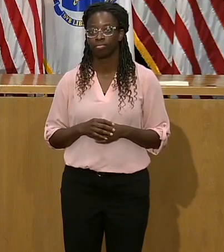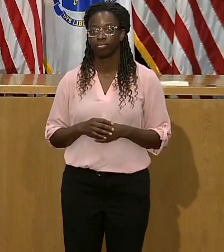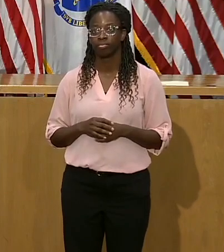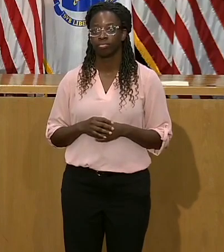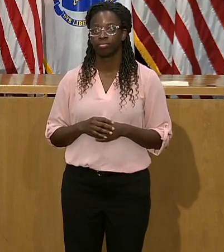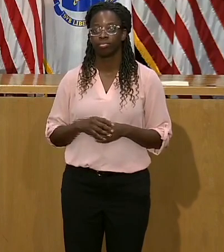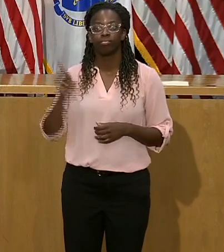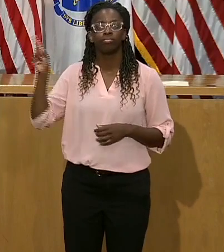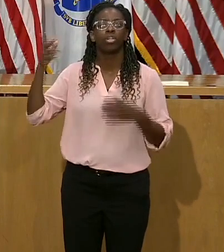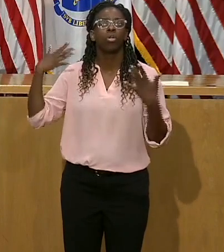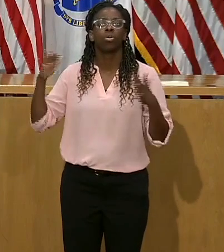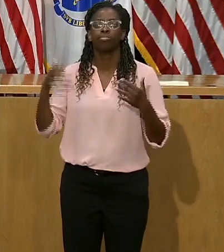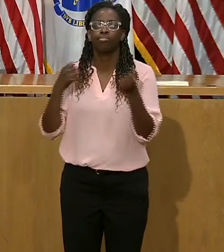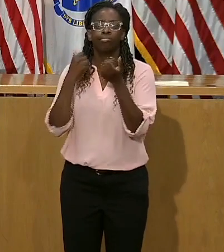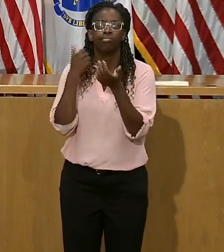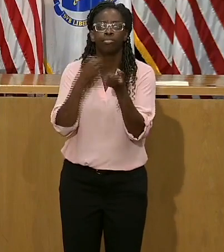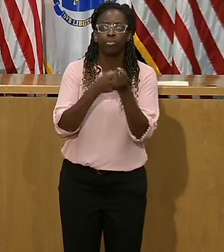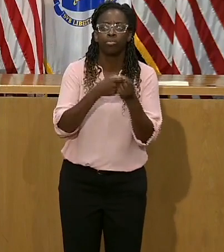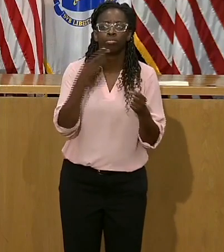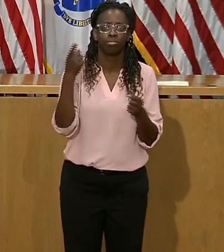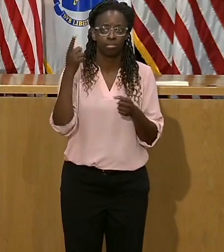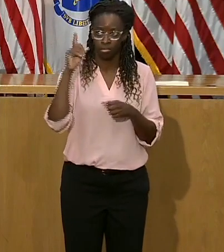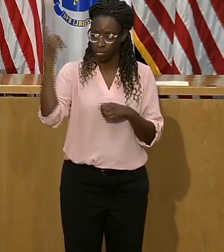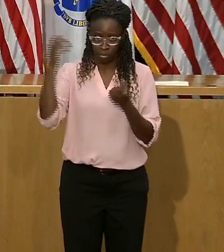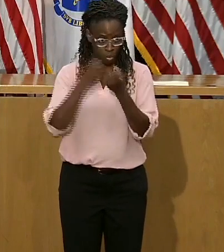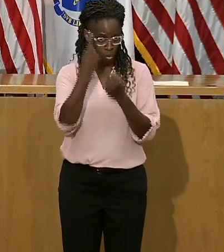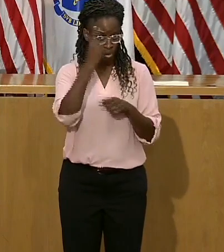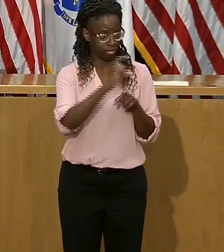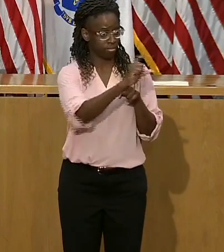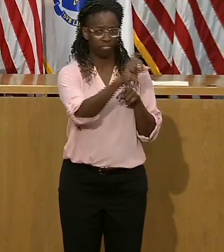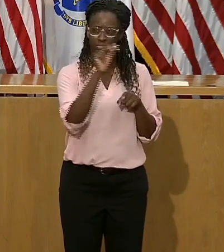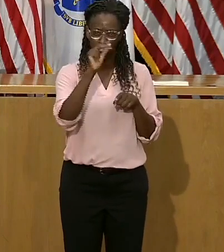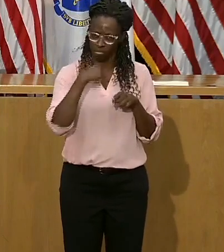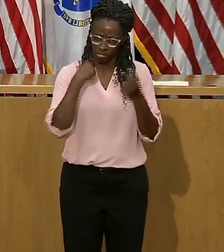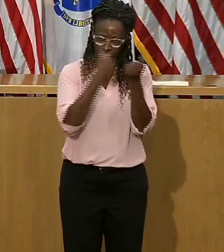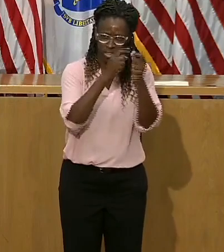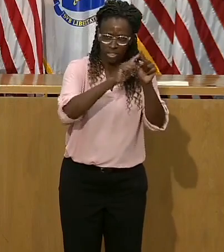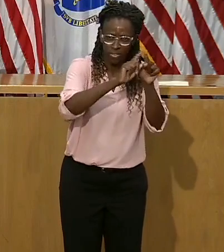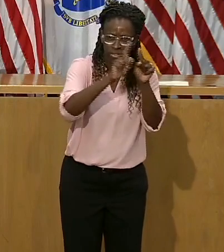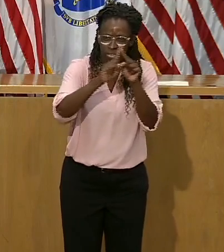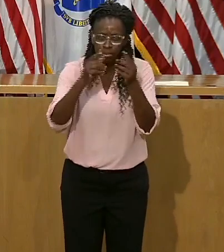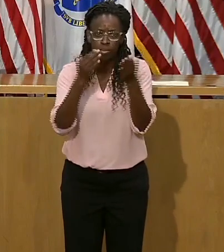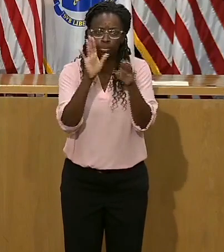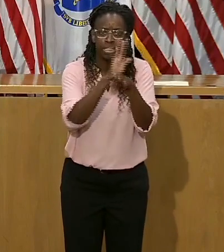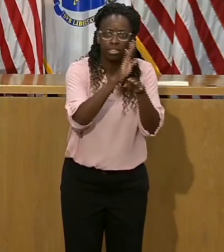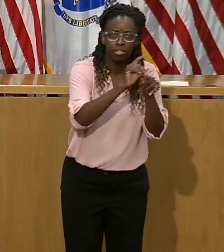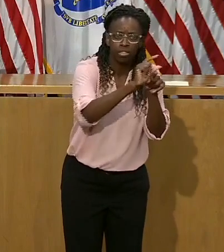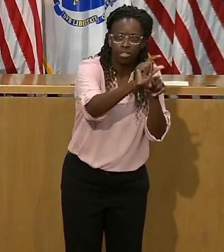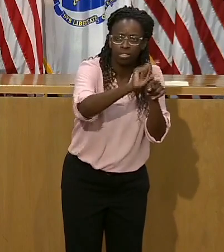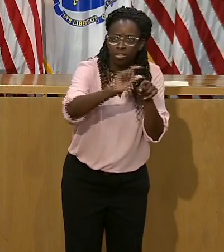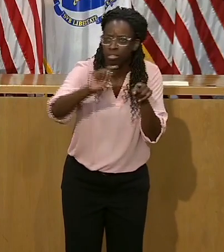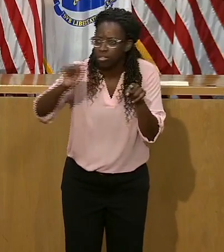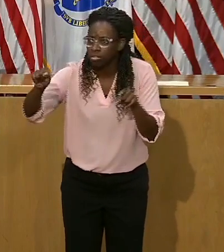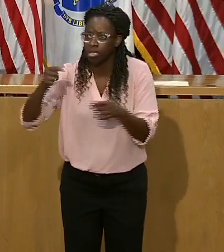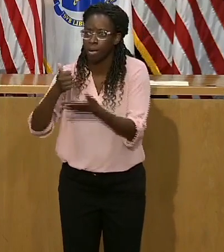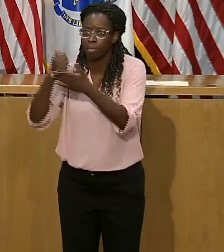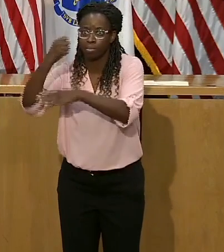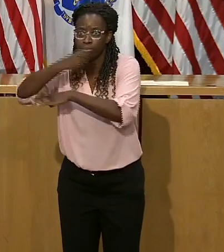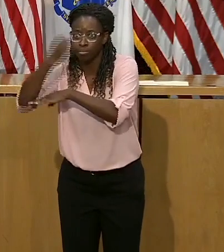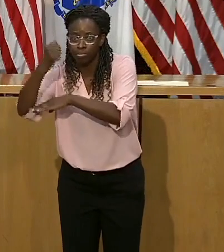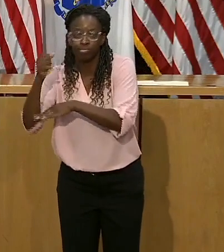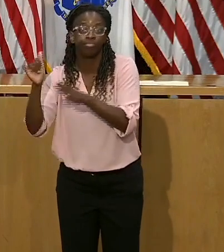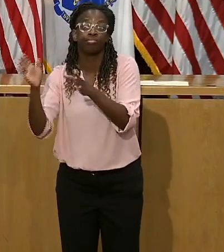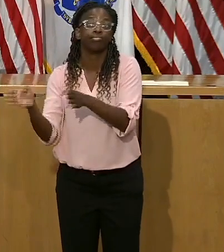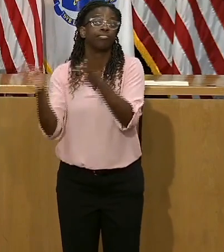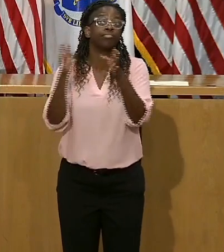priorities, including supporting small businesses, getting people back to work, promoting housing equity, opportunity, and stability,